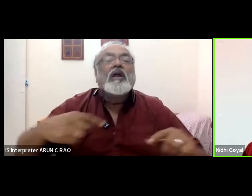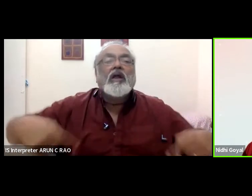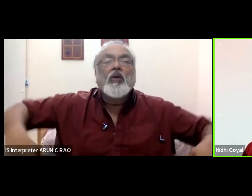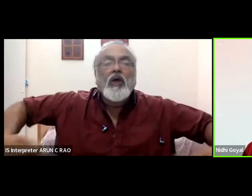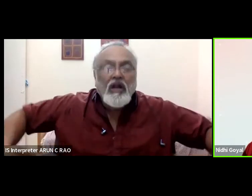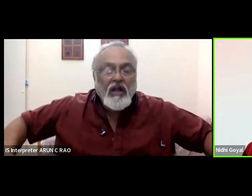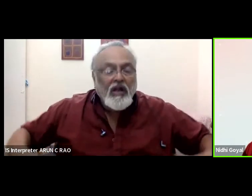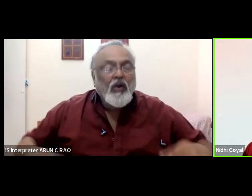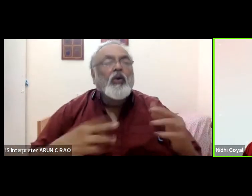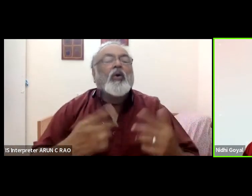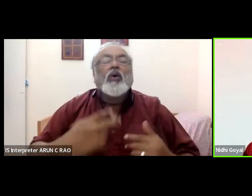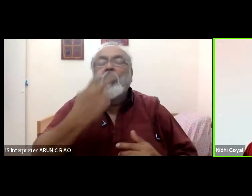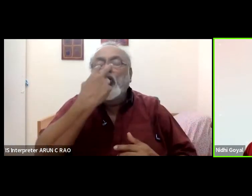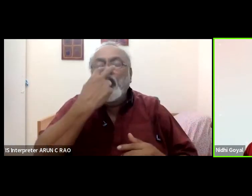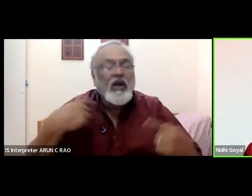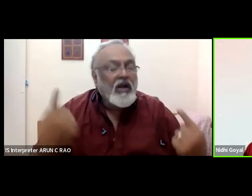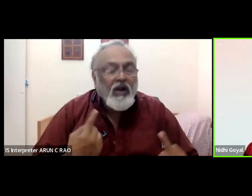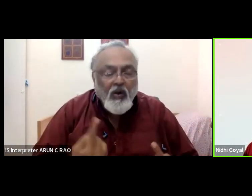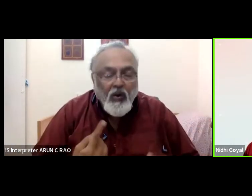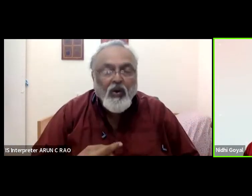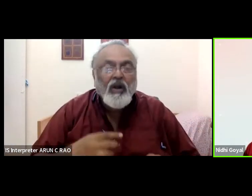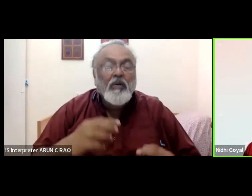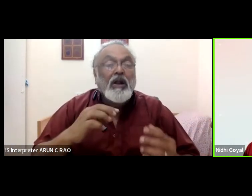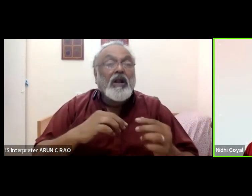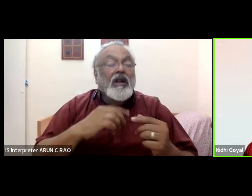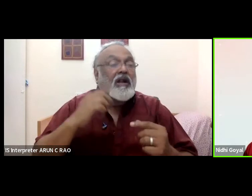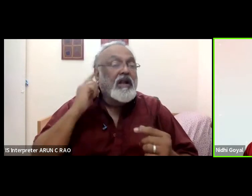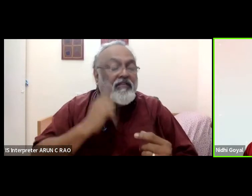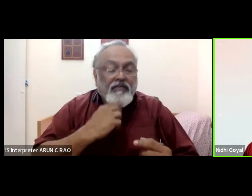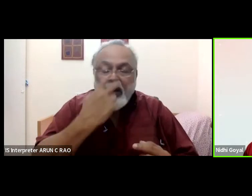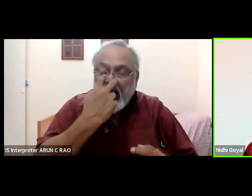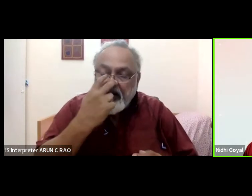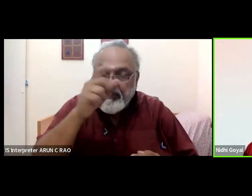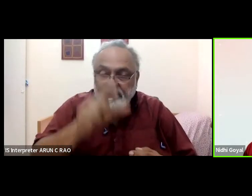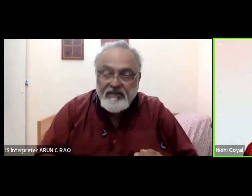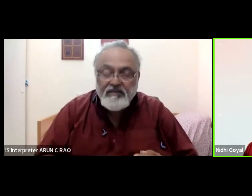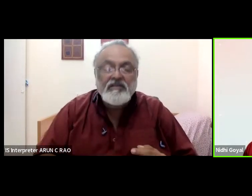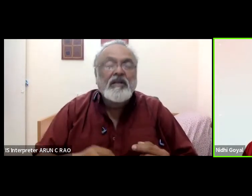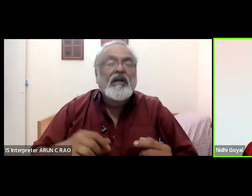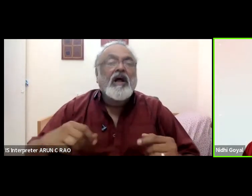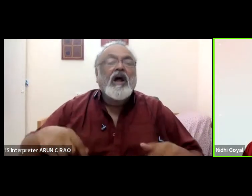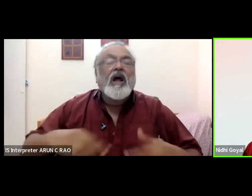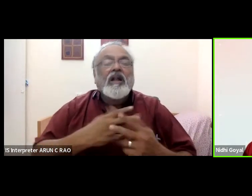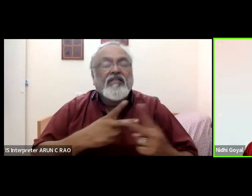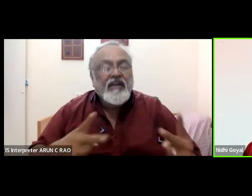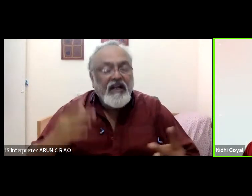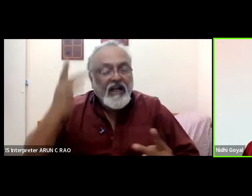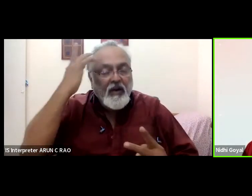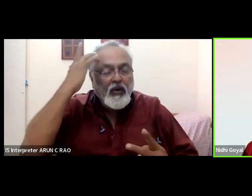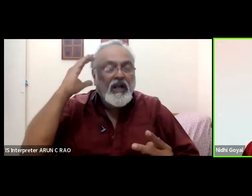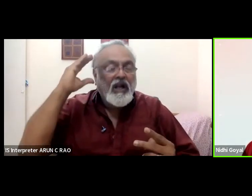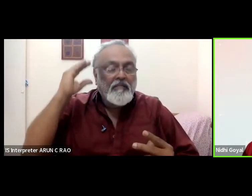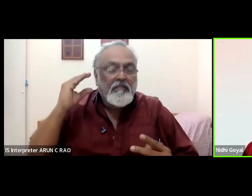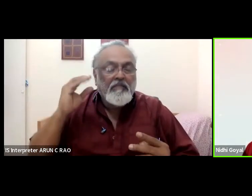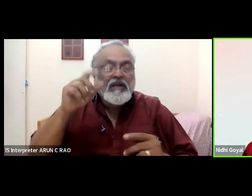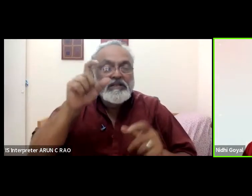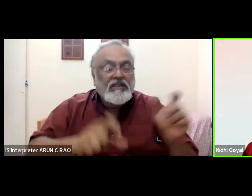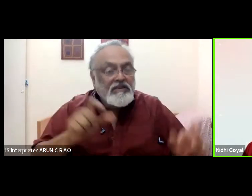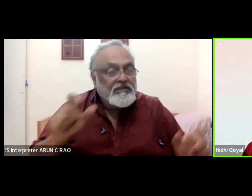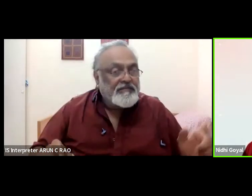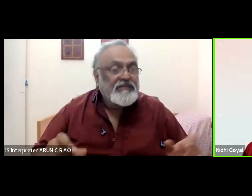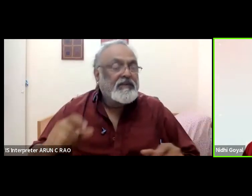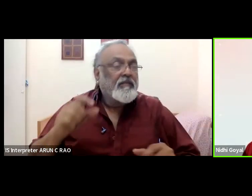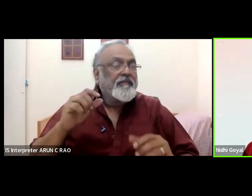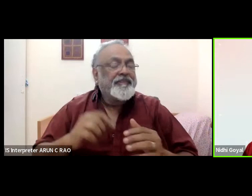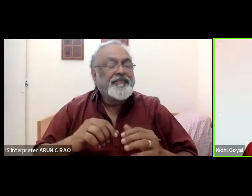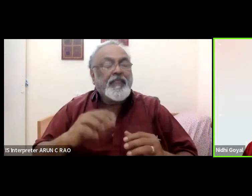disabilities, person living with blindness or low vision, but really deafblind persons, persons with intellectual disabilities, persons who are